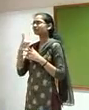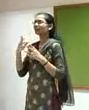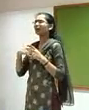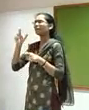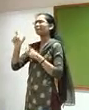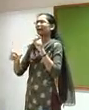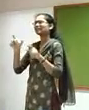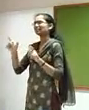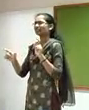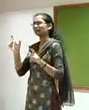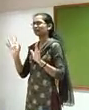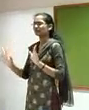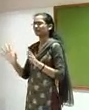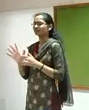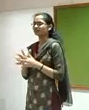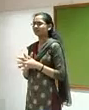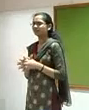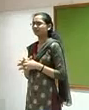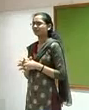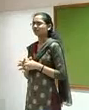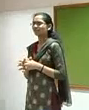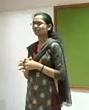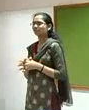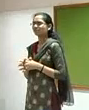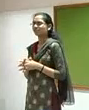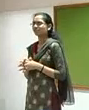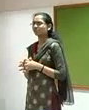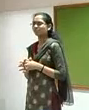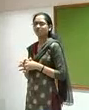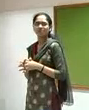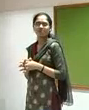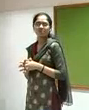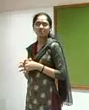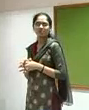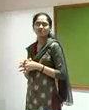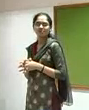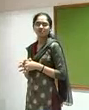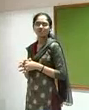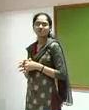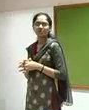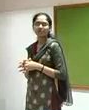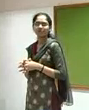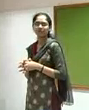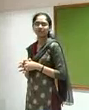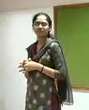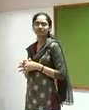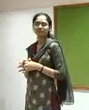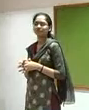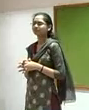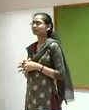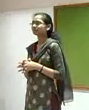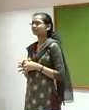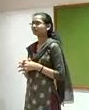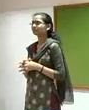kind of, it might be like, what should I say? In some ways, singles